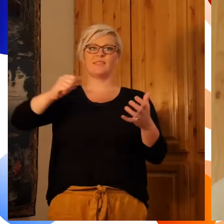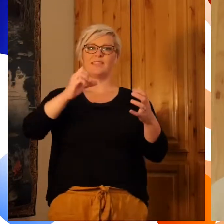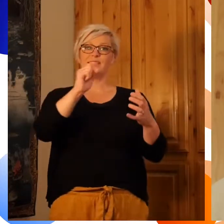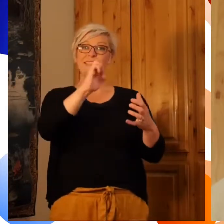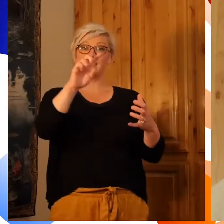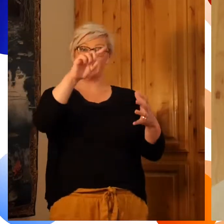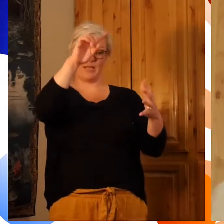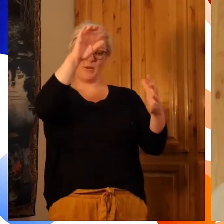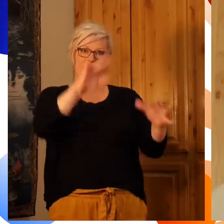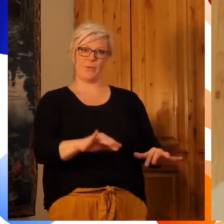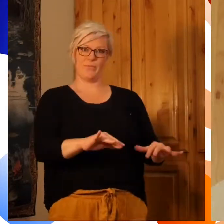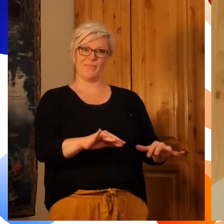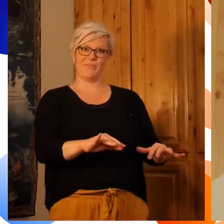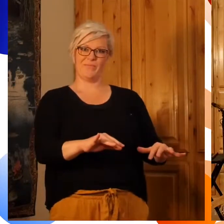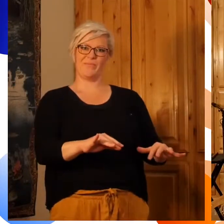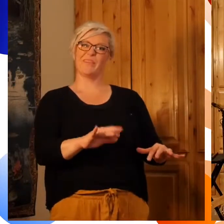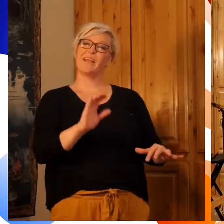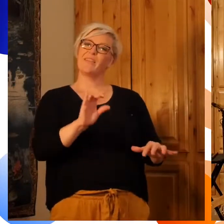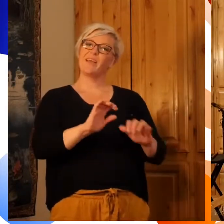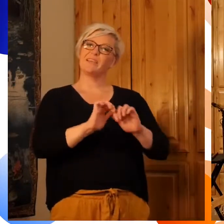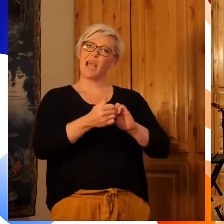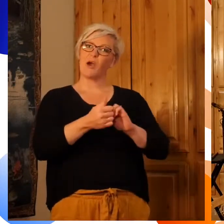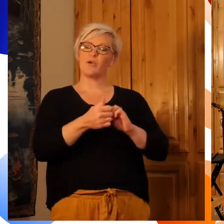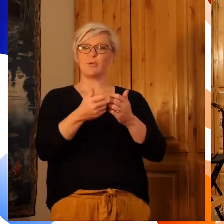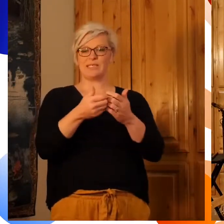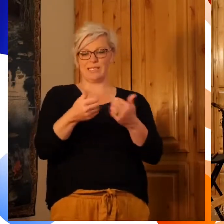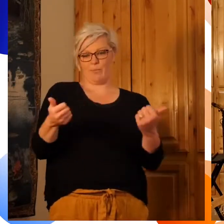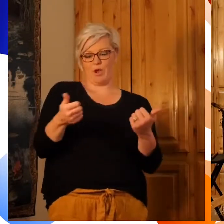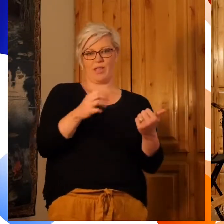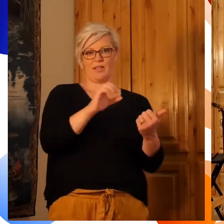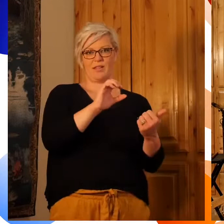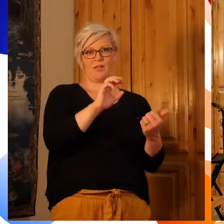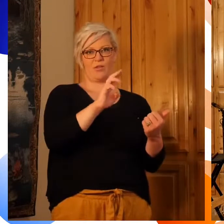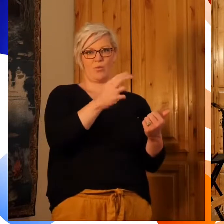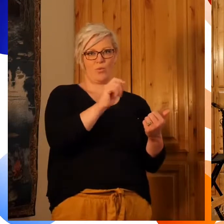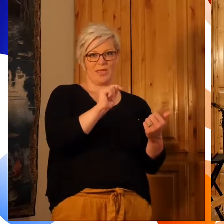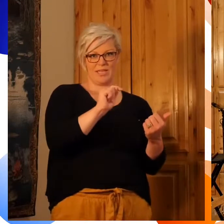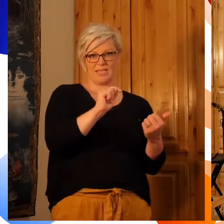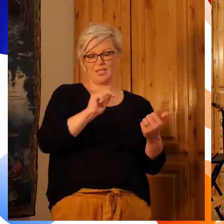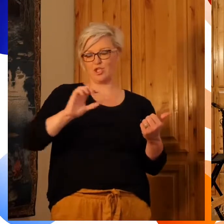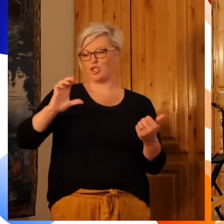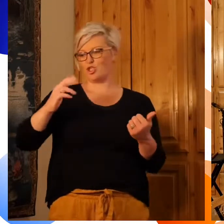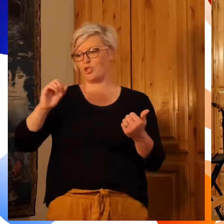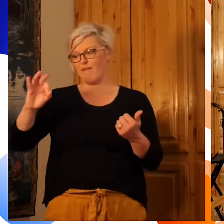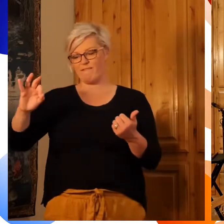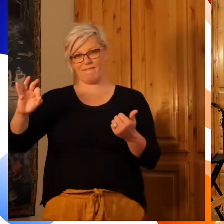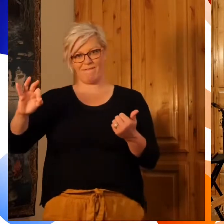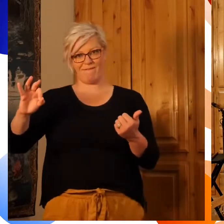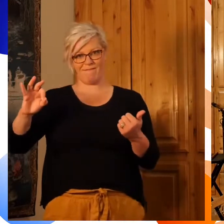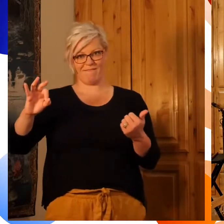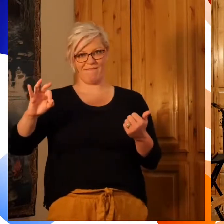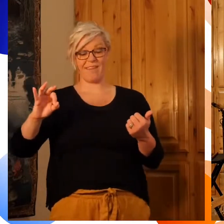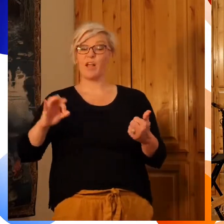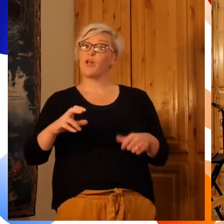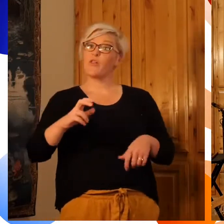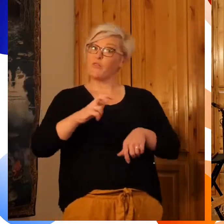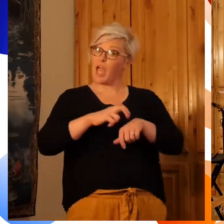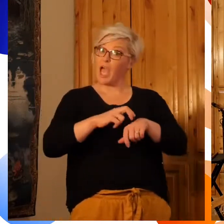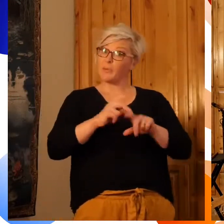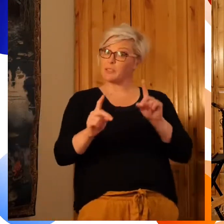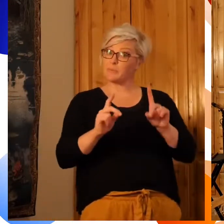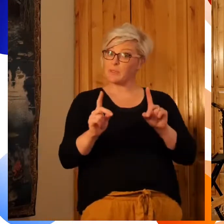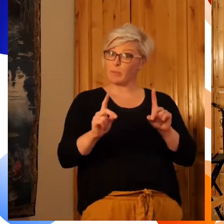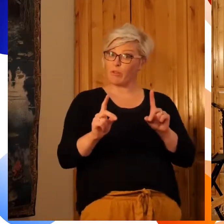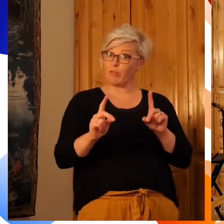from the chaff, as the saying goes. And the Irish, like many cultures and all over the world